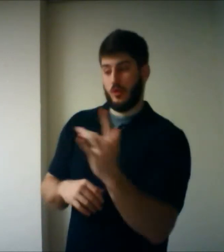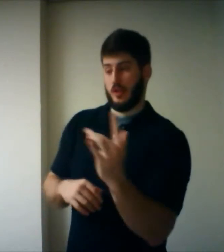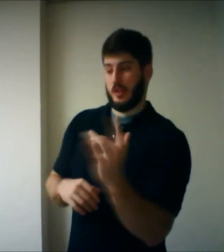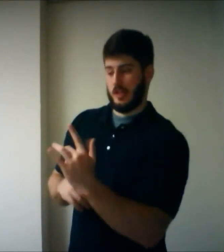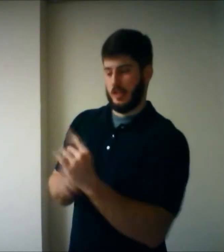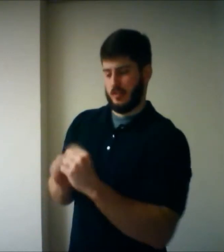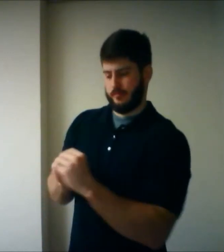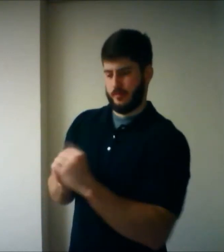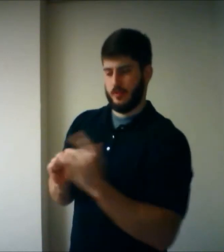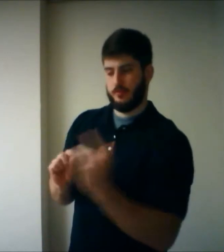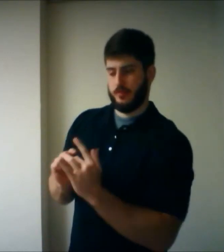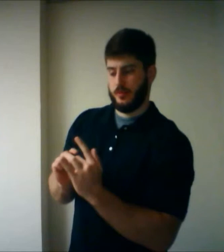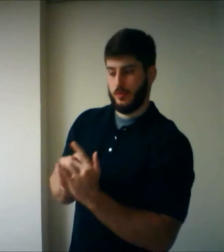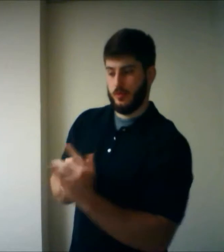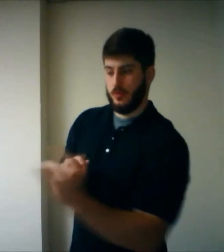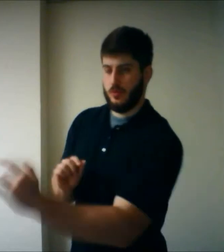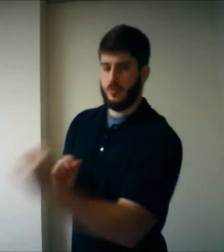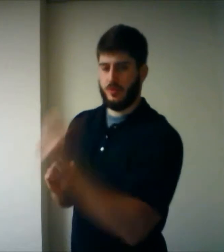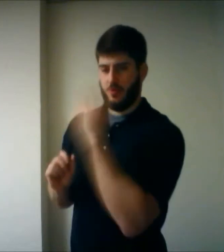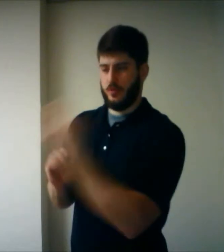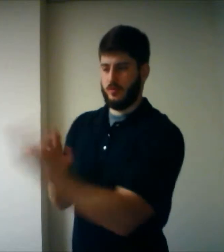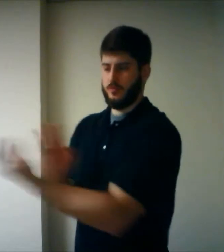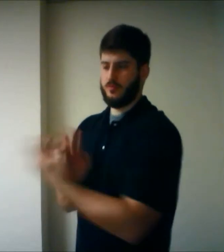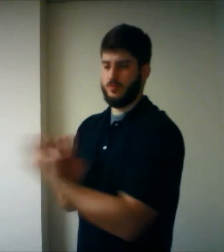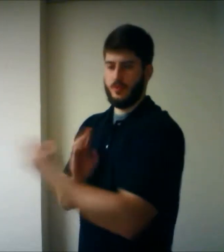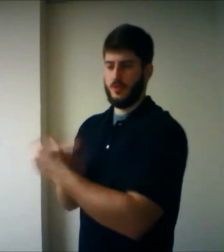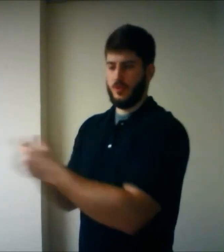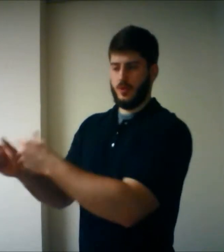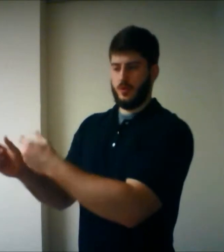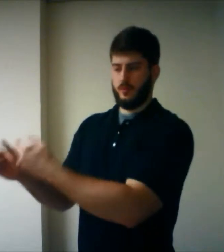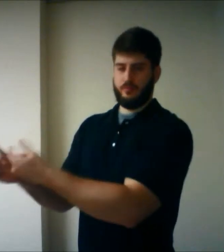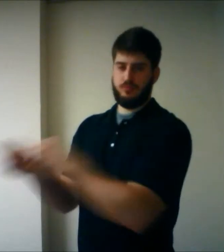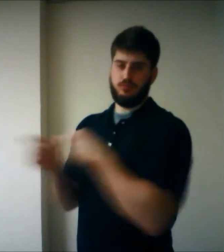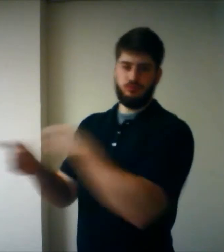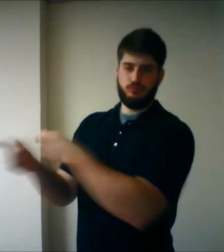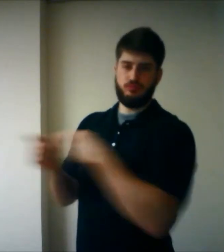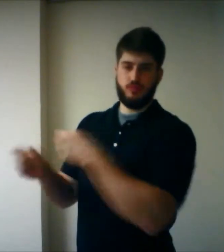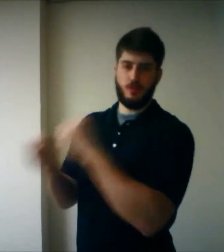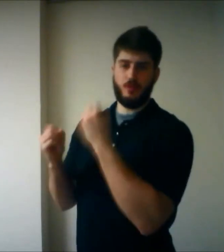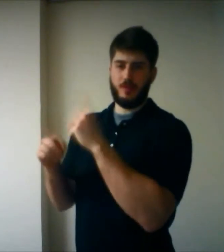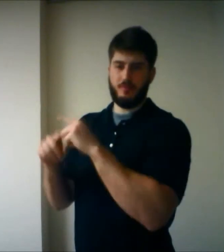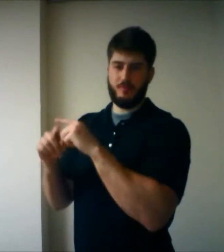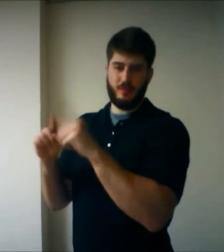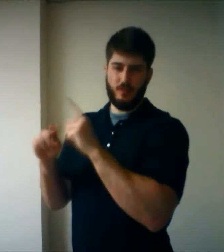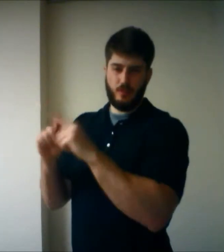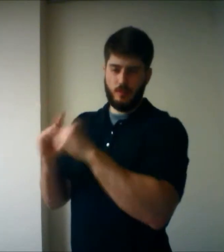can scroll through all of the available columns in this particular list view.